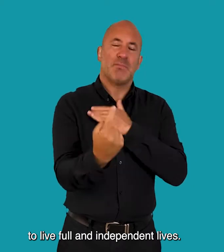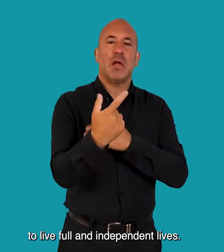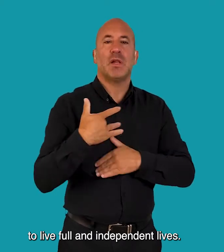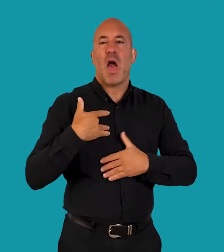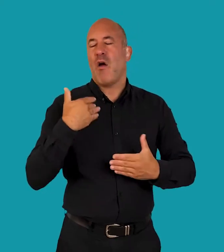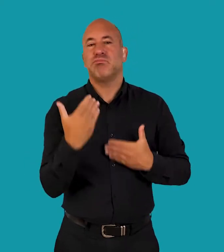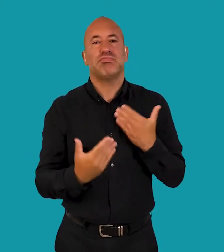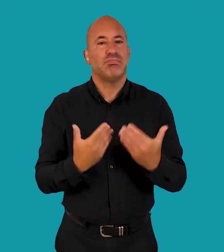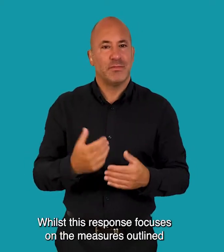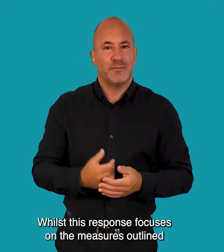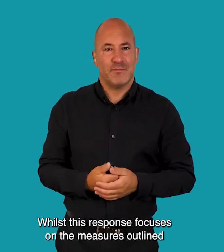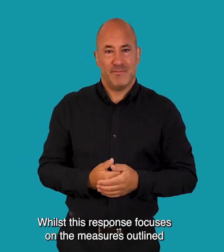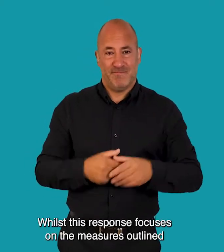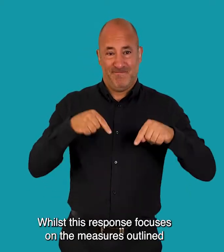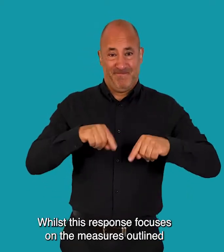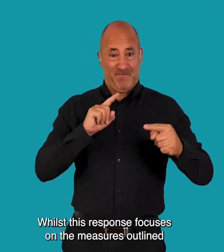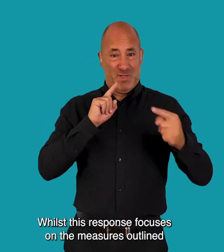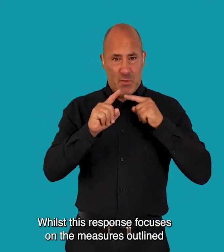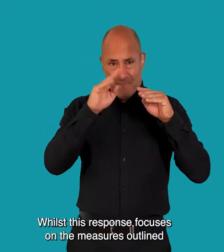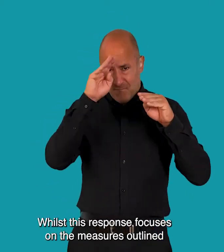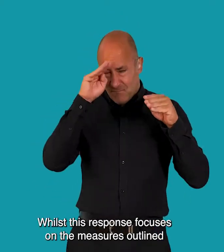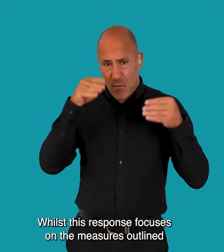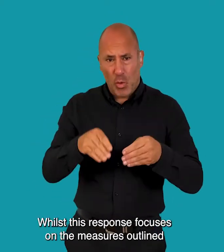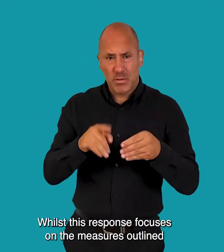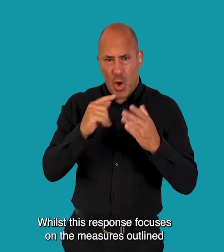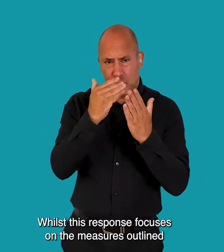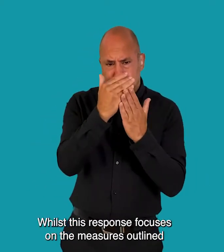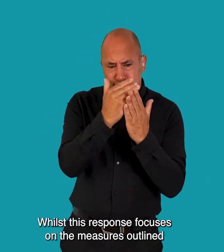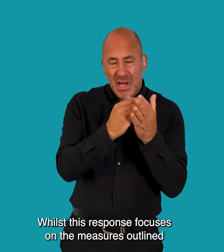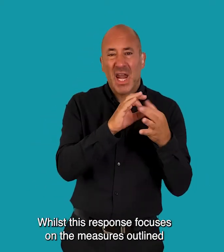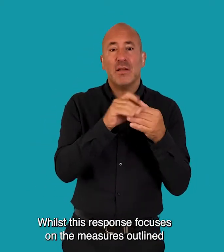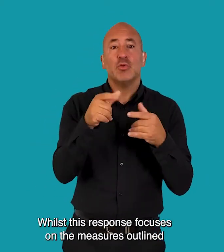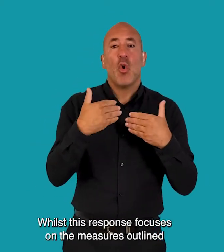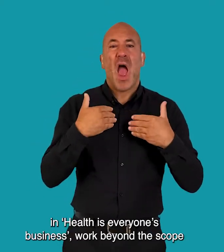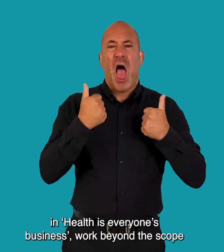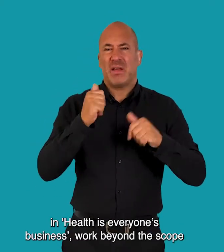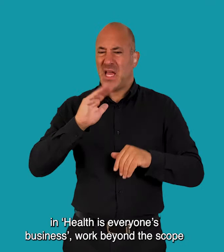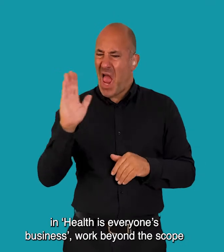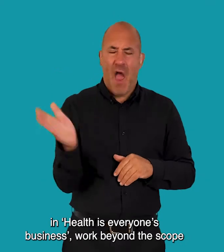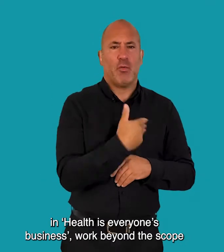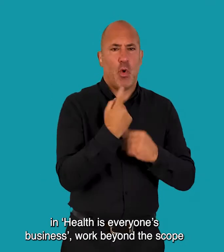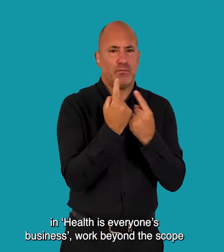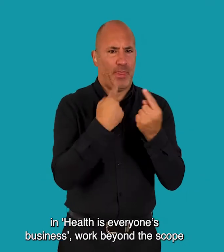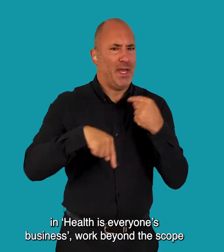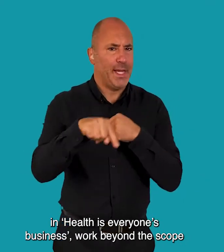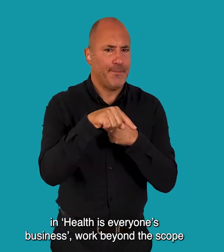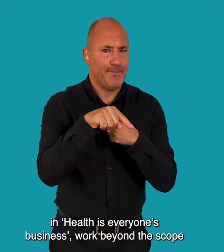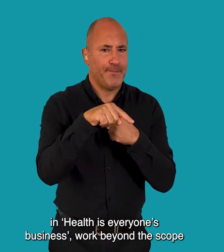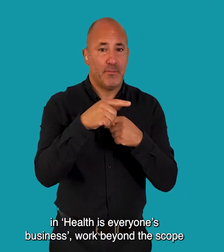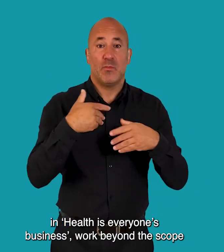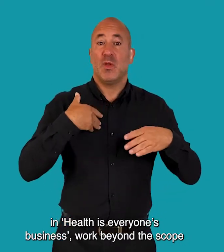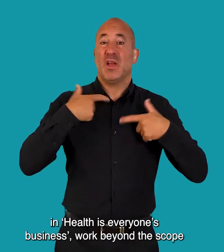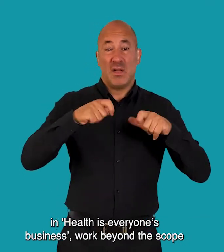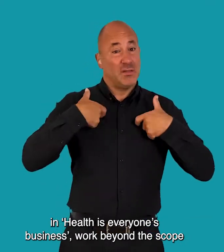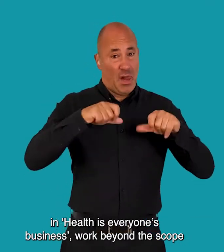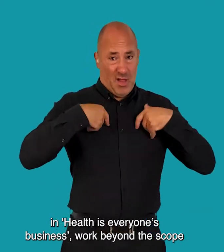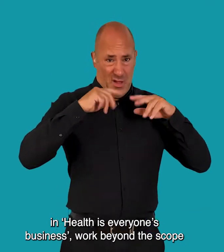lives. Whilst this response focuses on the measures outlined in Health is Everyone's Business, work beyond the scope of